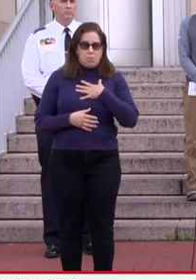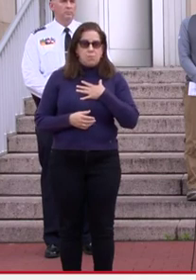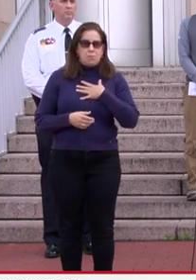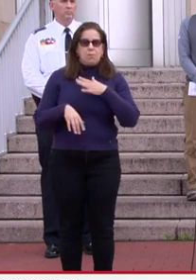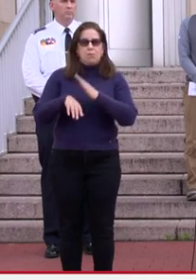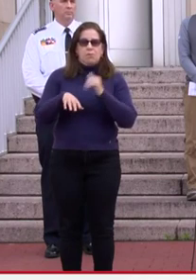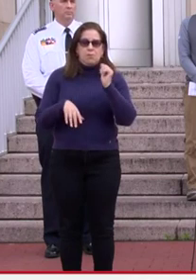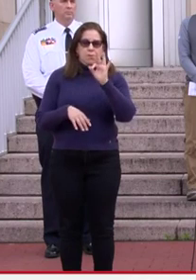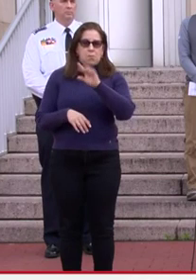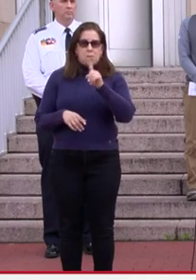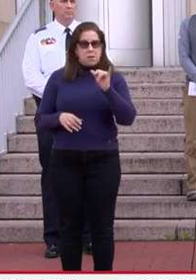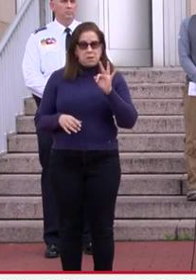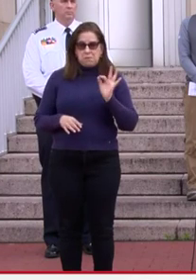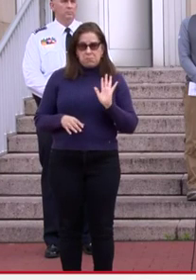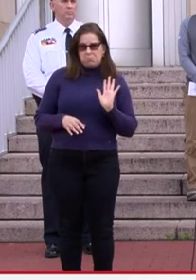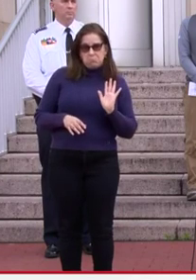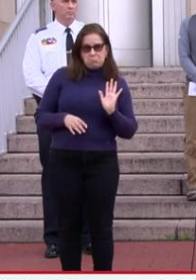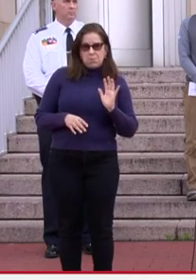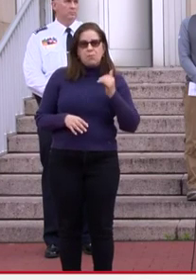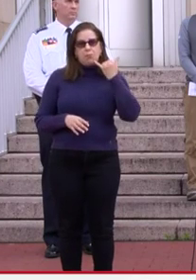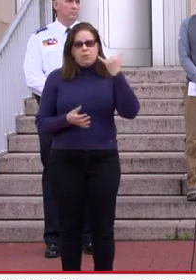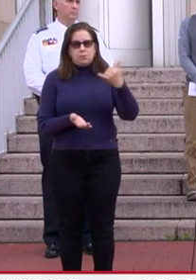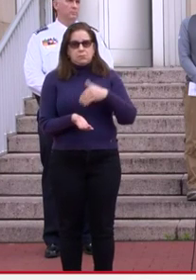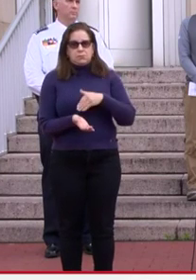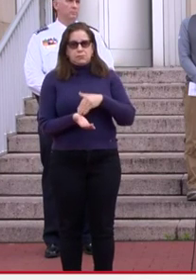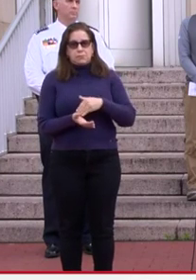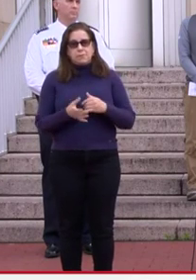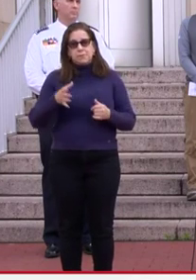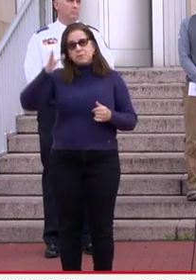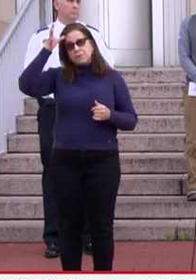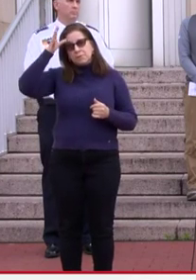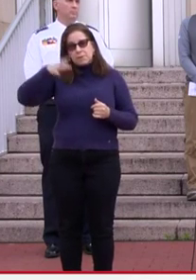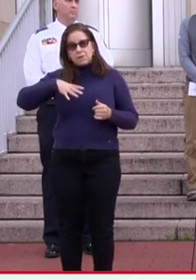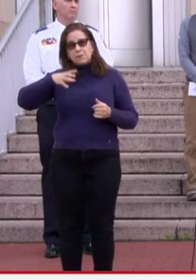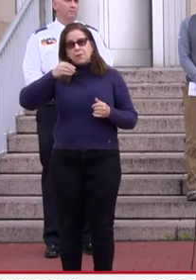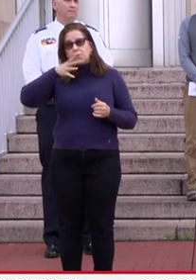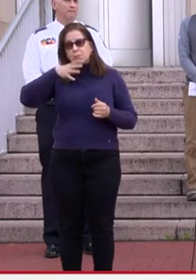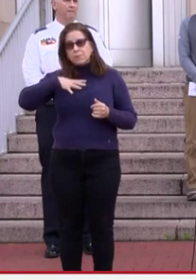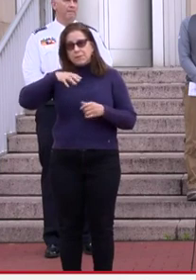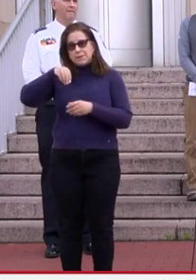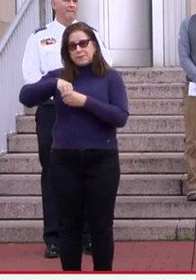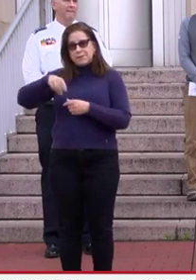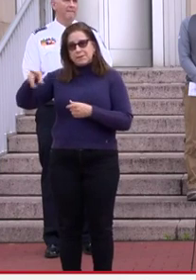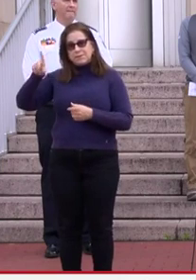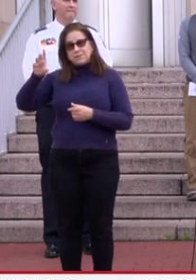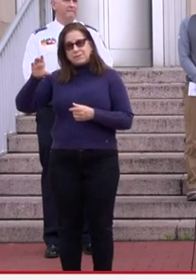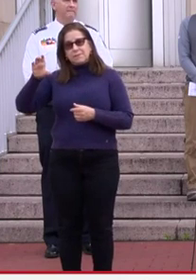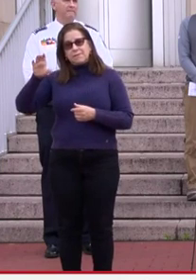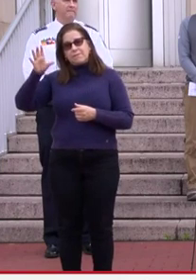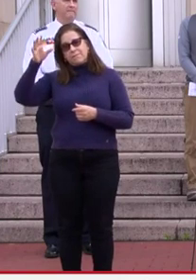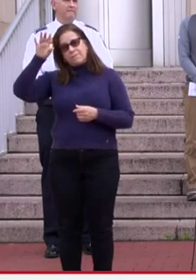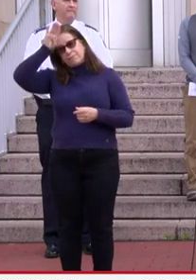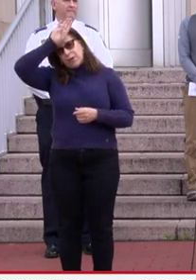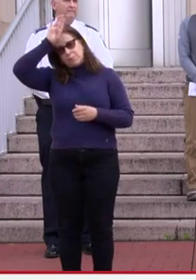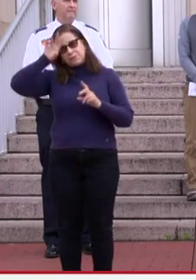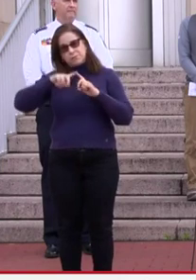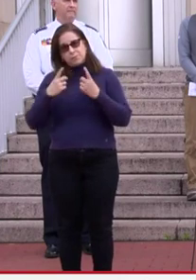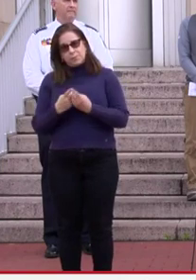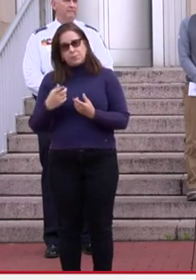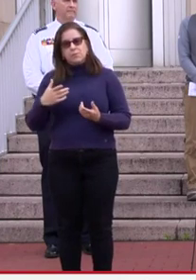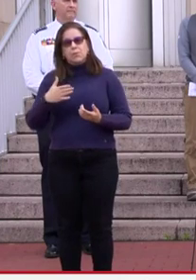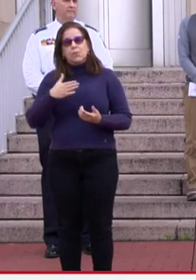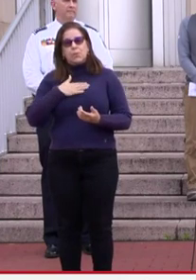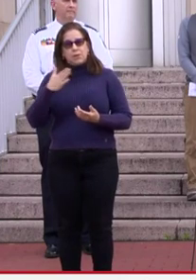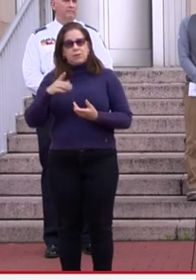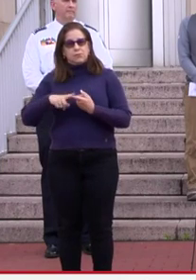to the men and women of the DC Fire Department who have volunteered to backfill all these members that are out, I must tell you